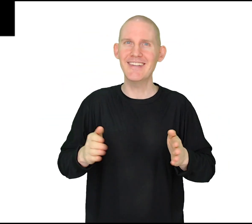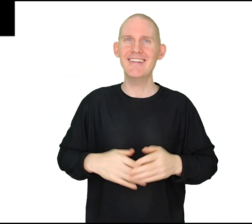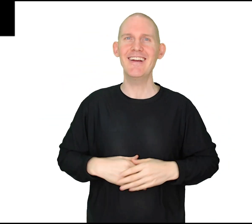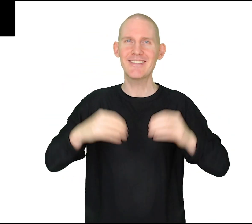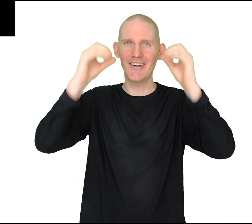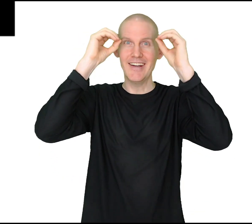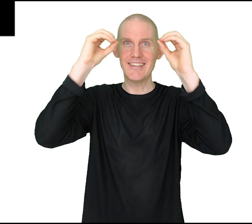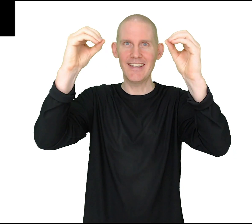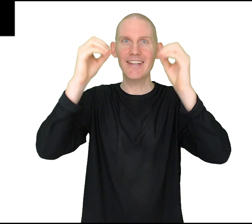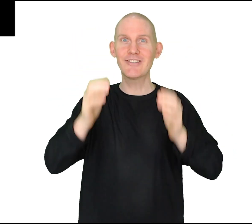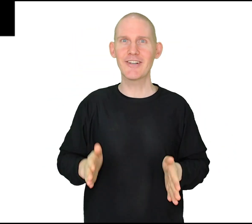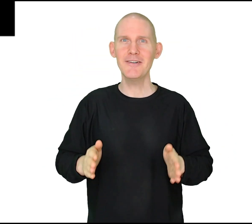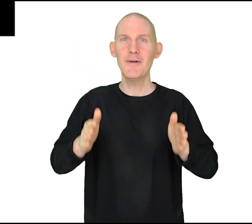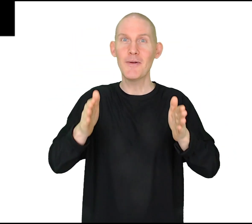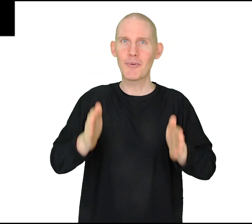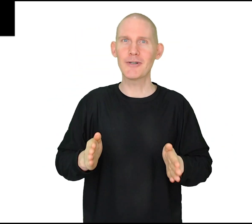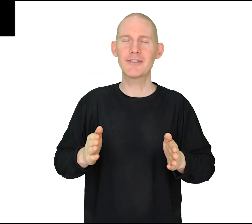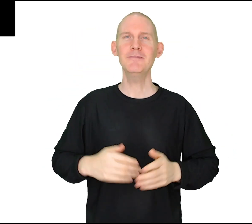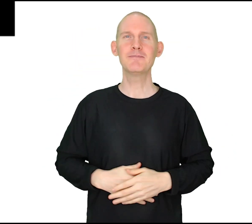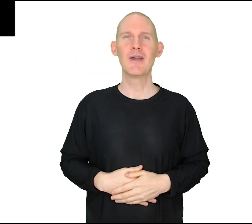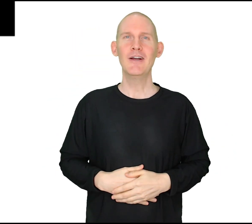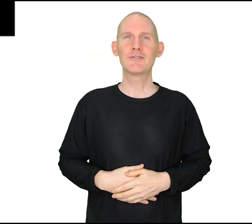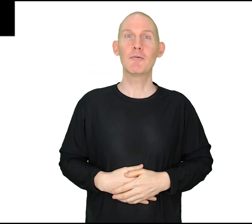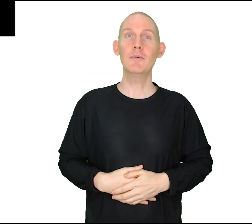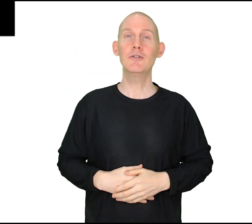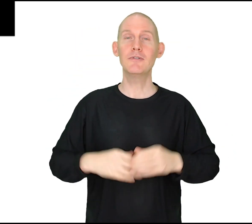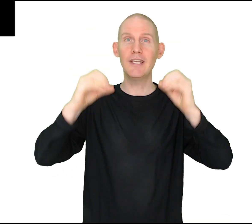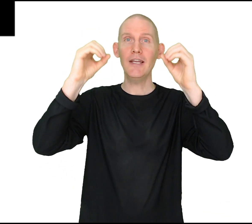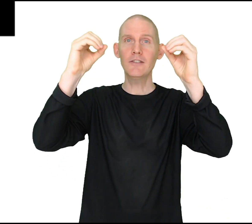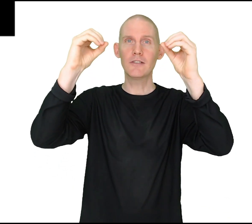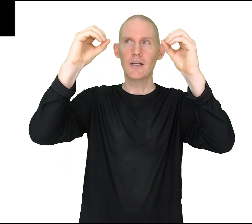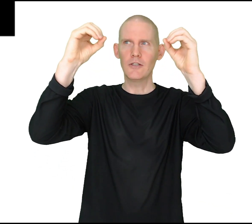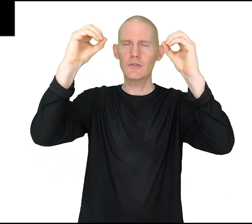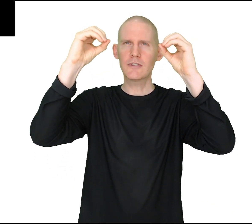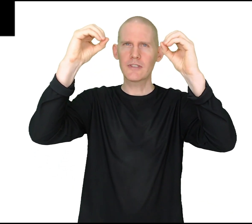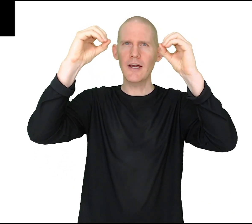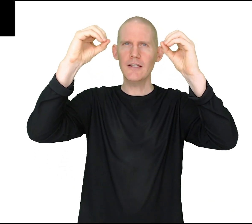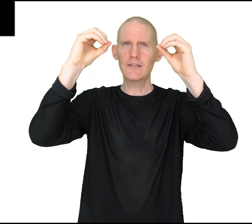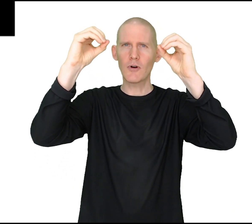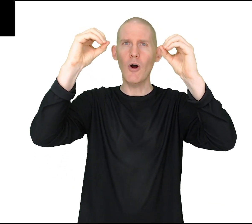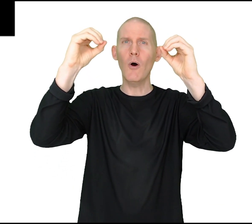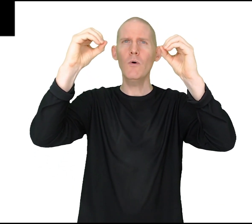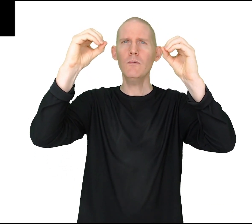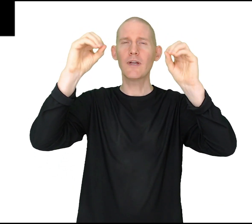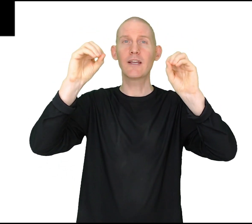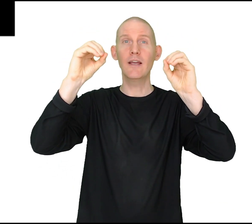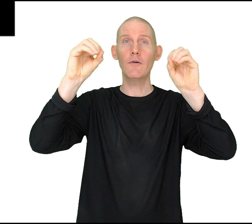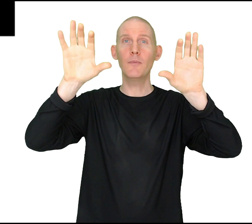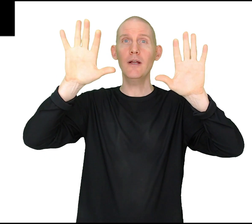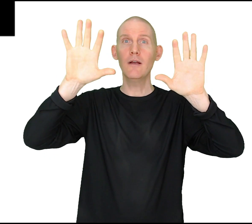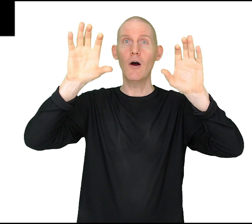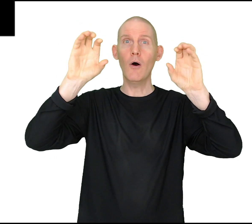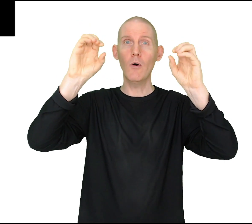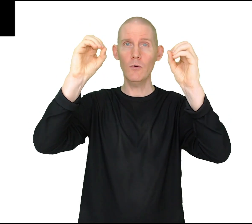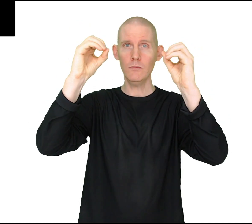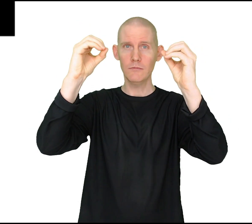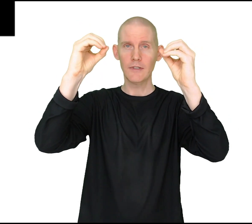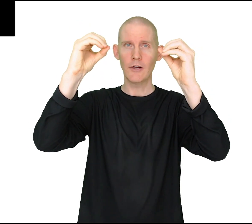right? So teacher, person. So when we do teach, use the signs for O, like in the alphabet, O. Now squish